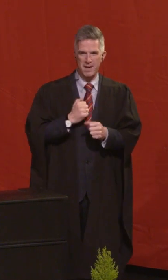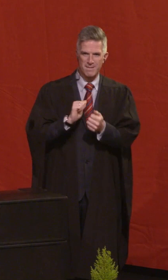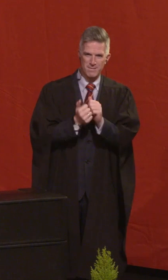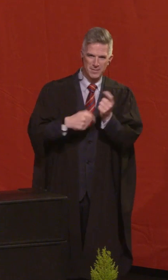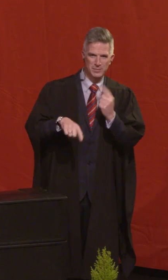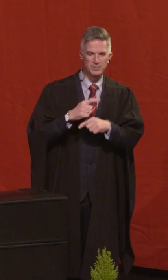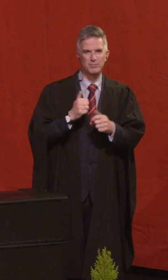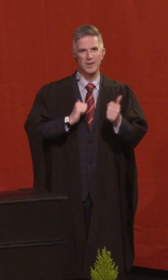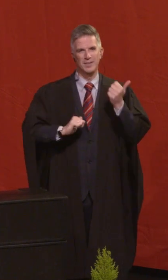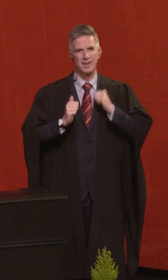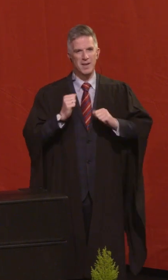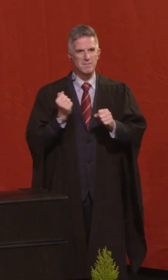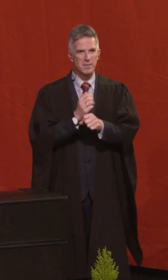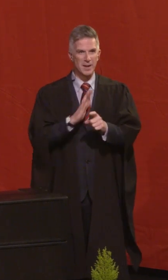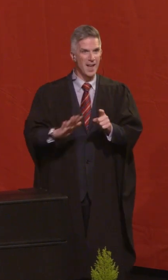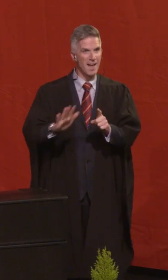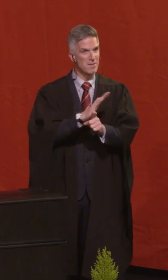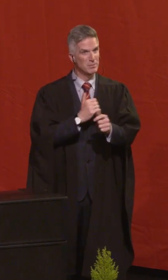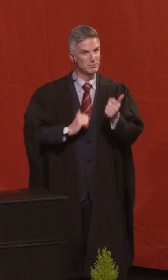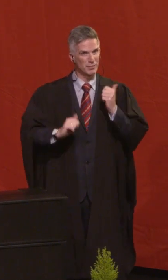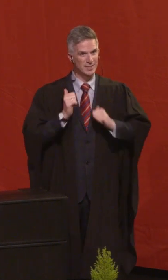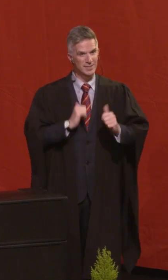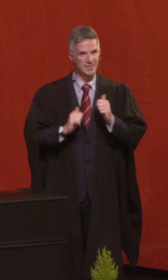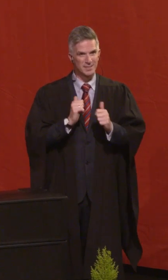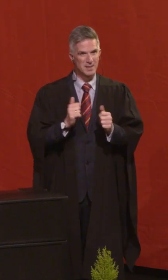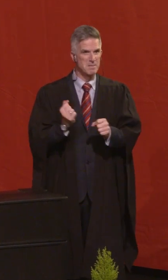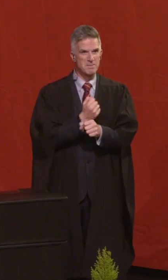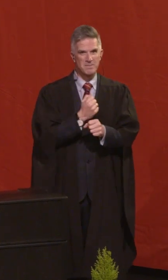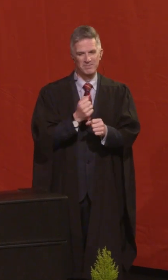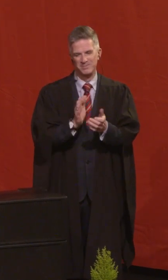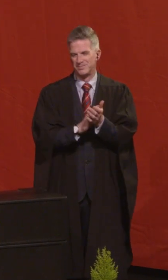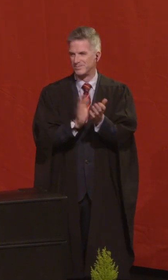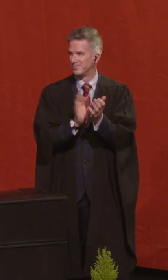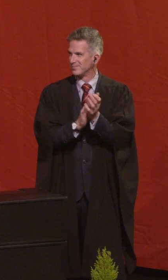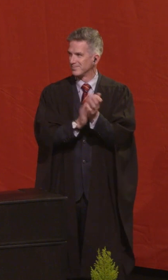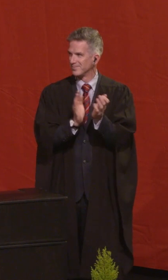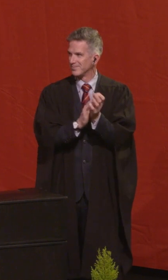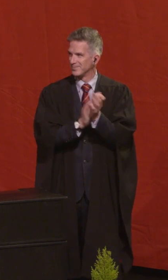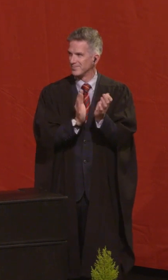friends proud. I've made everybody proud, and I've made my...